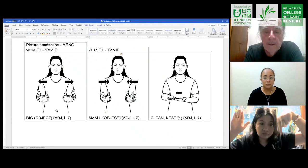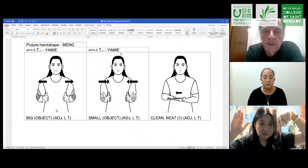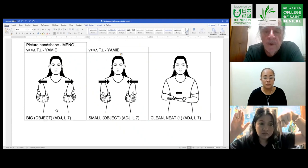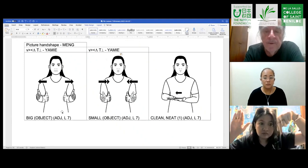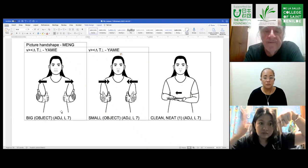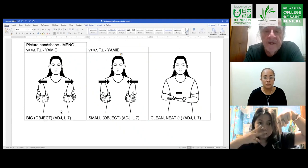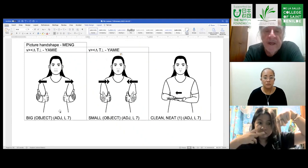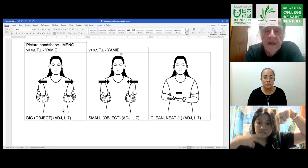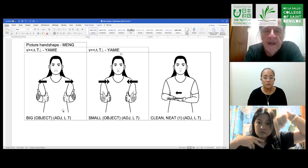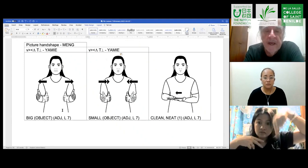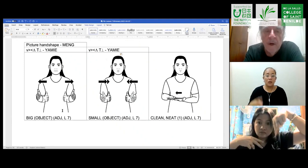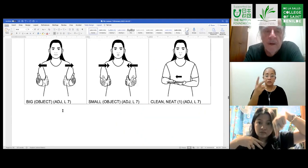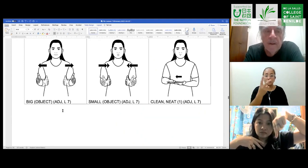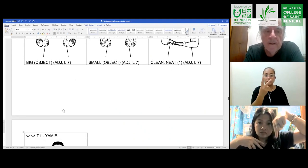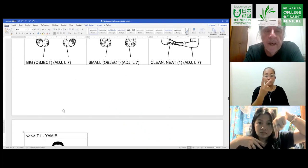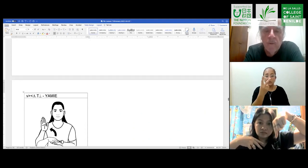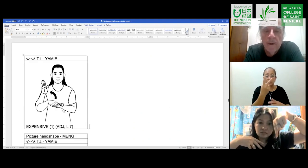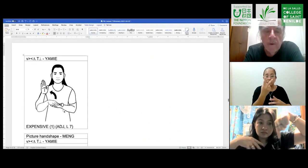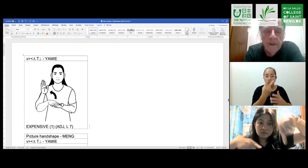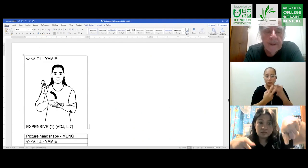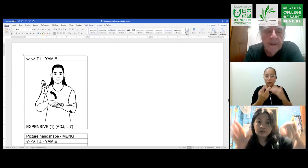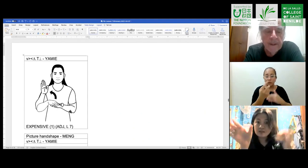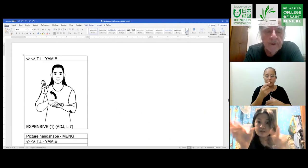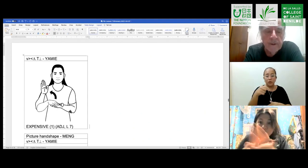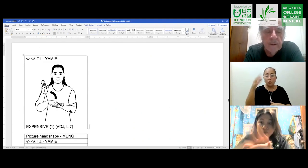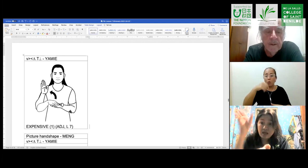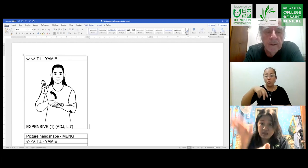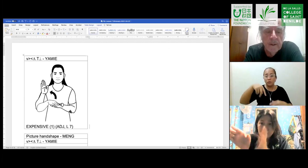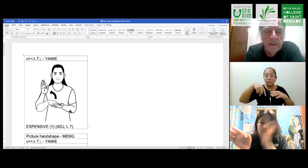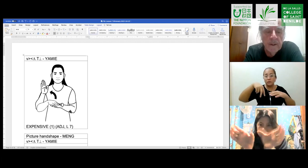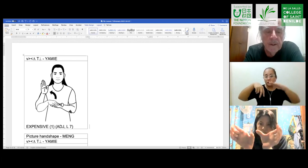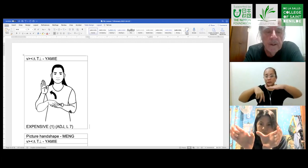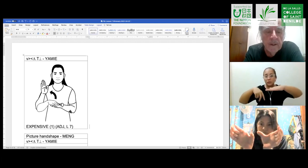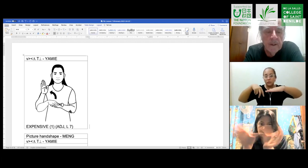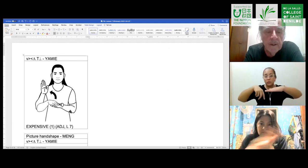So both of these last two are downward orientation.